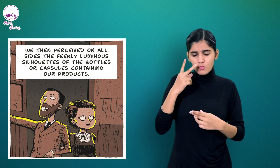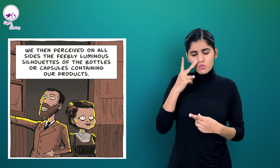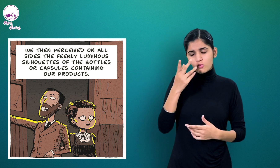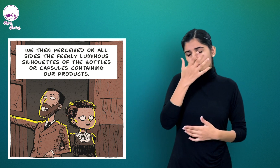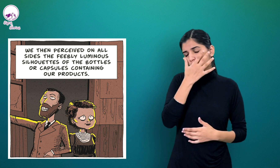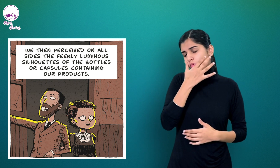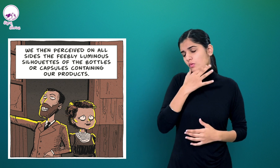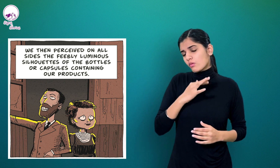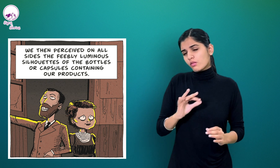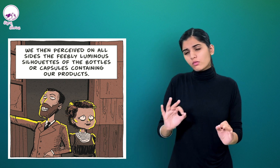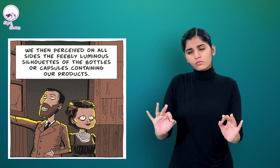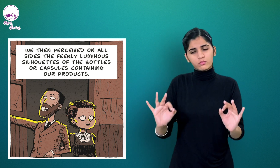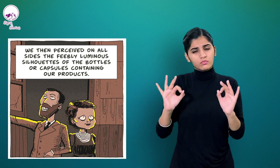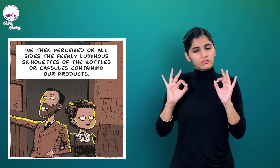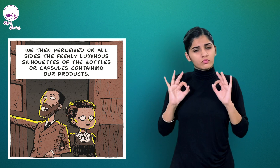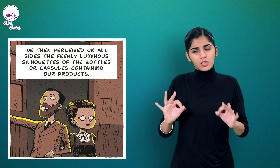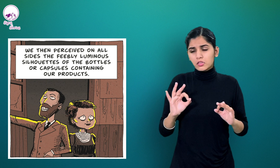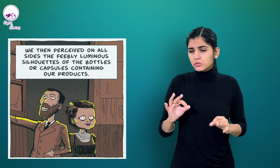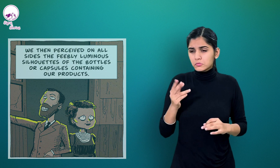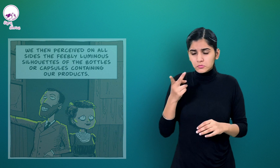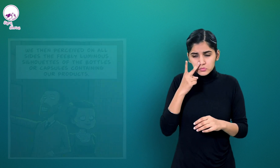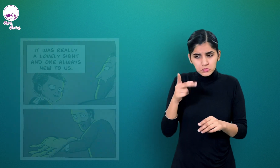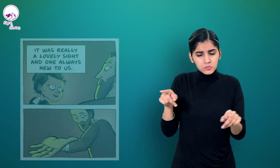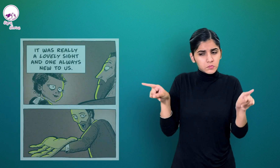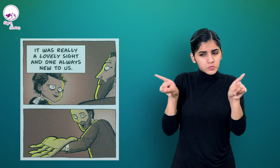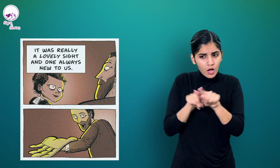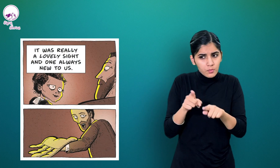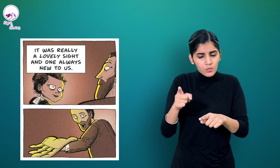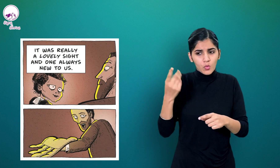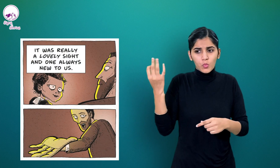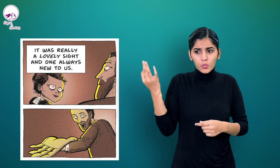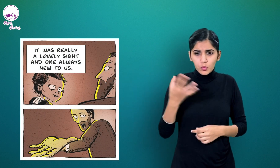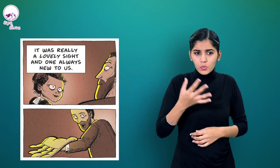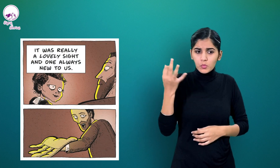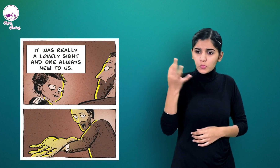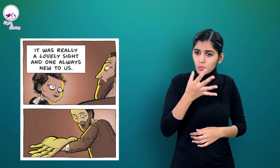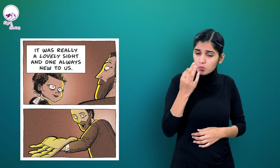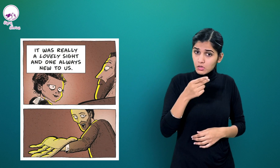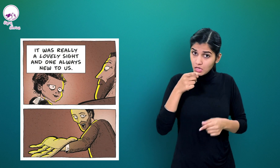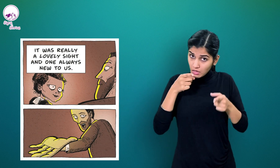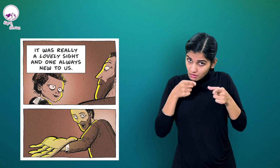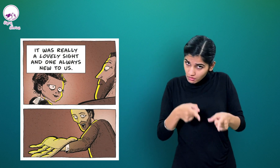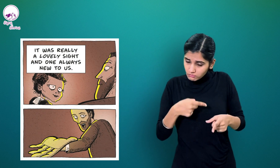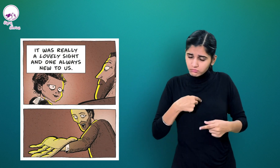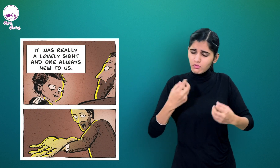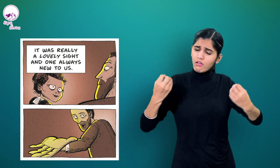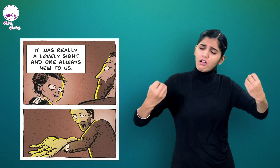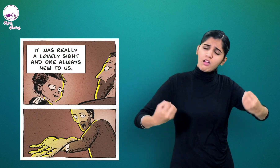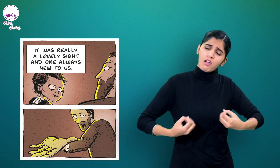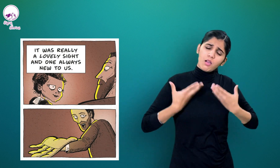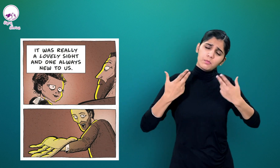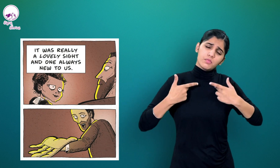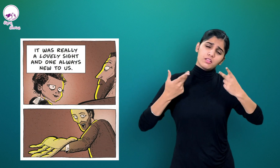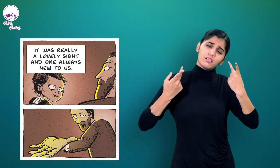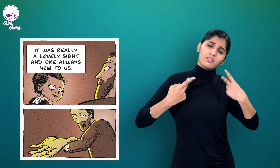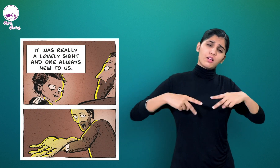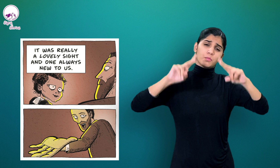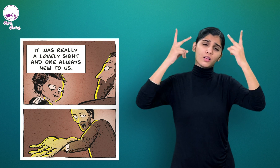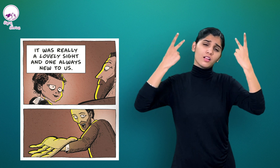or capsules containing other products. It was really a lovely sight and one always new